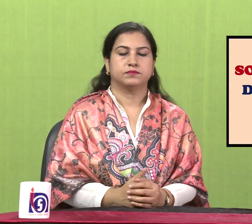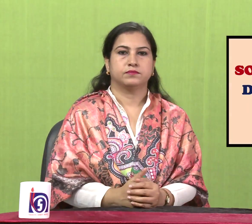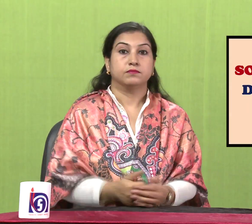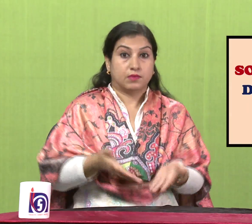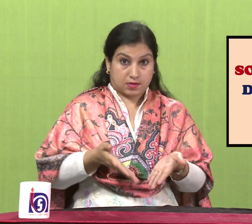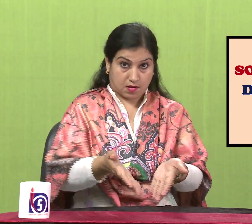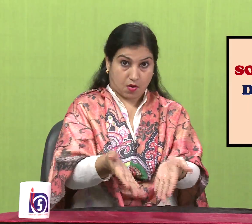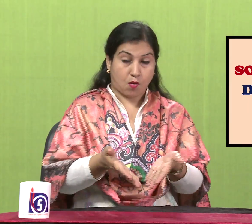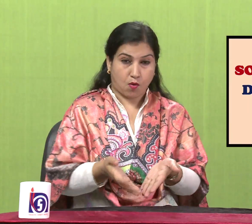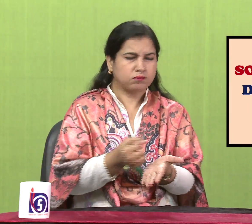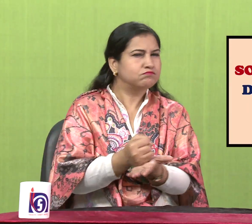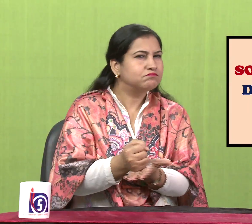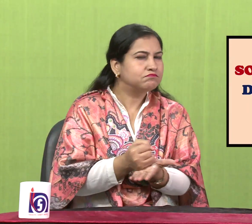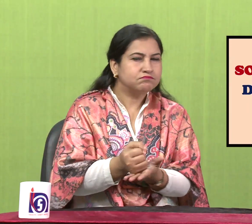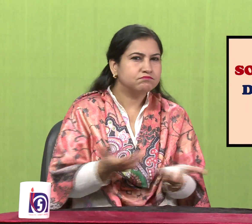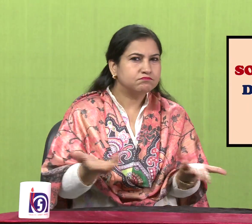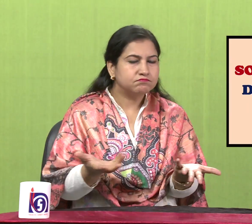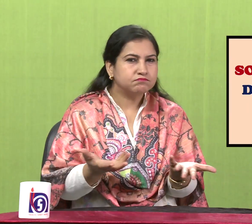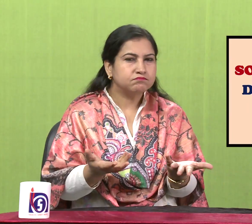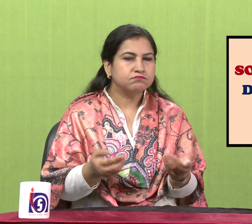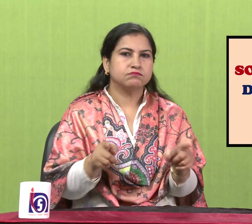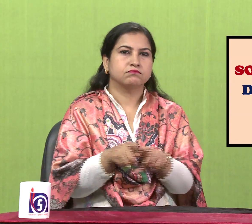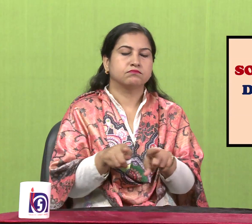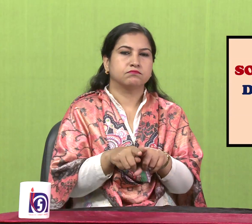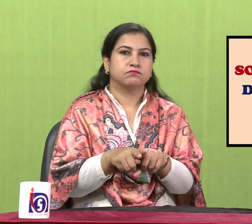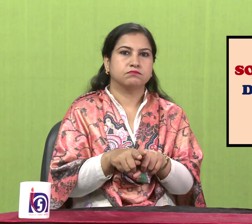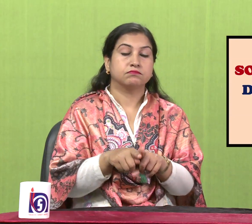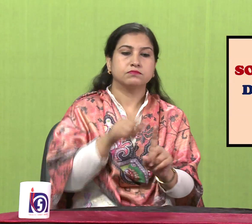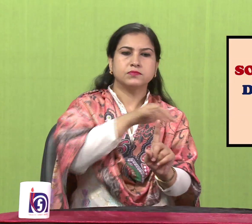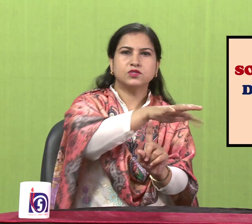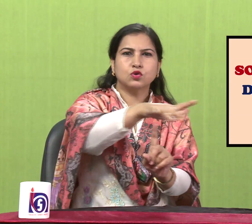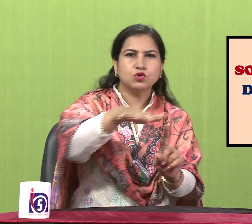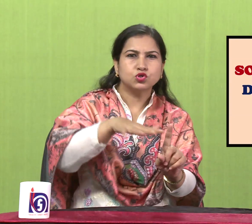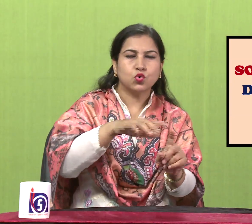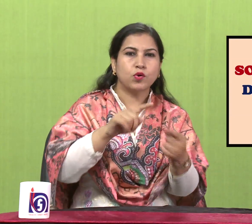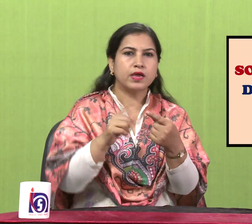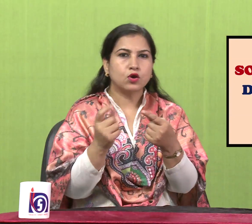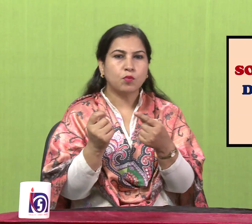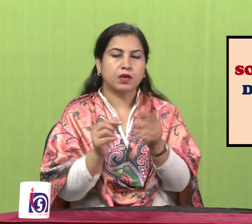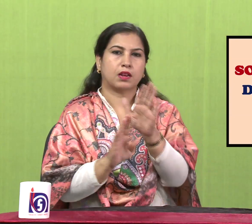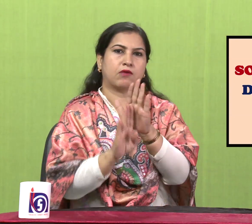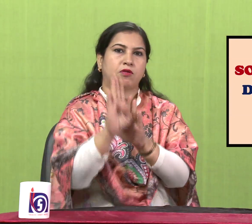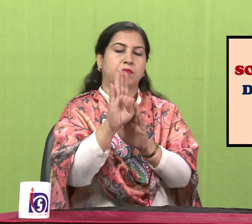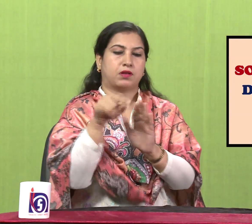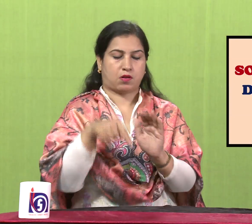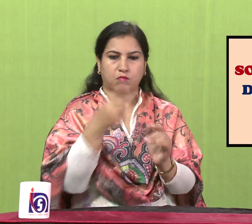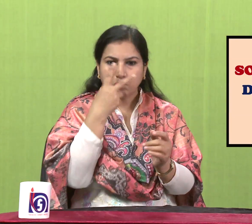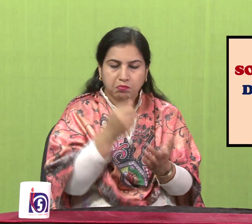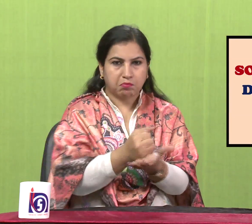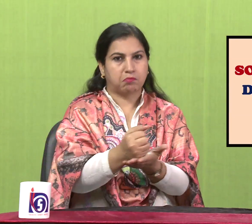We will now try to know about the socio-economic development taking